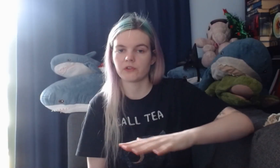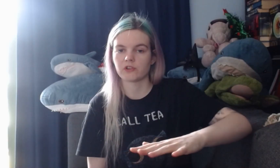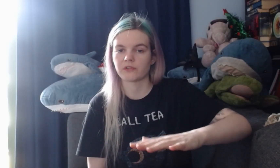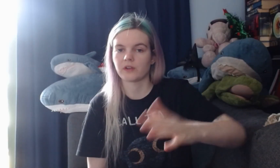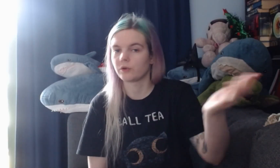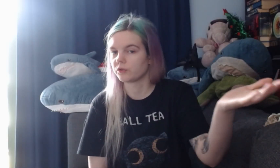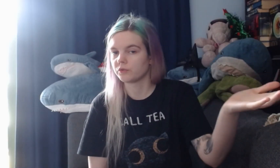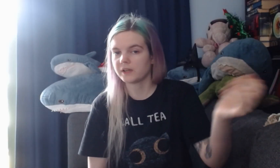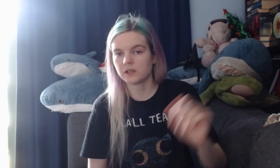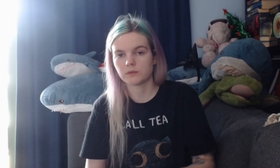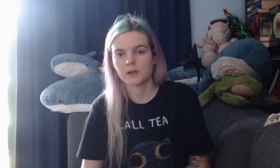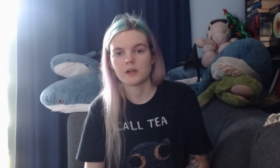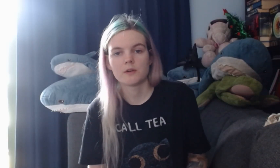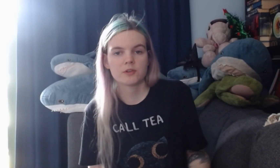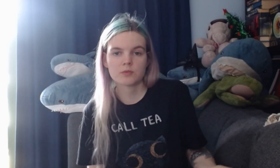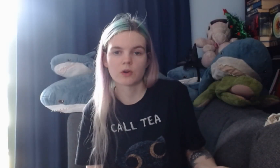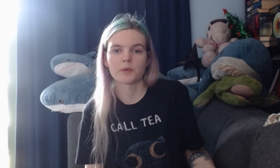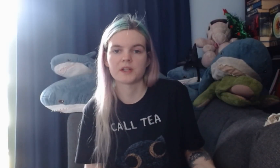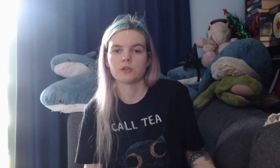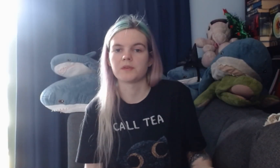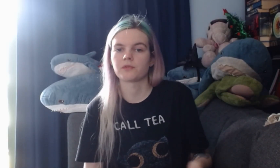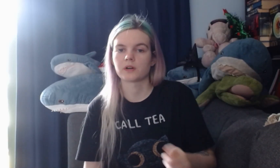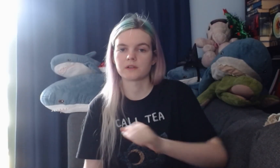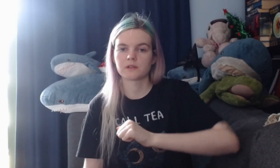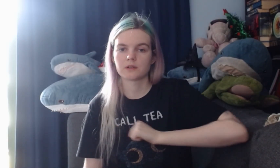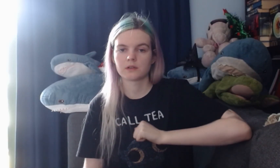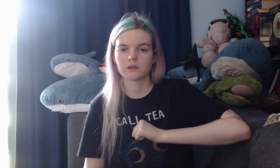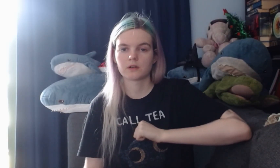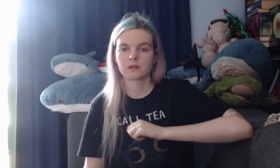just how you do thank you, which we already knew beforehand.